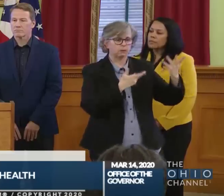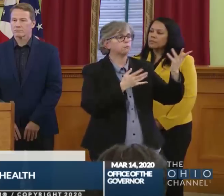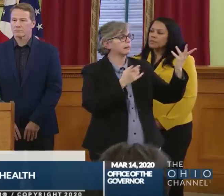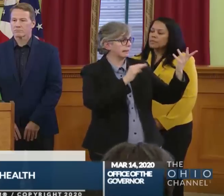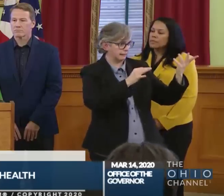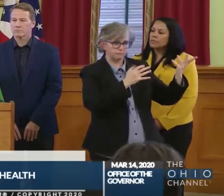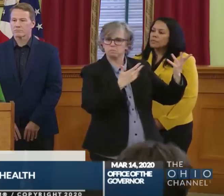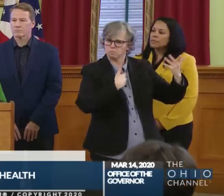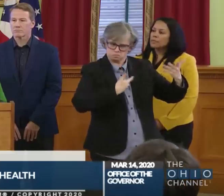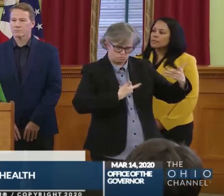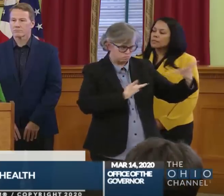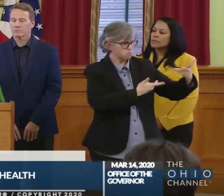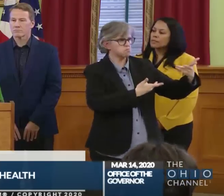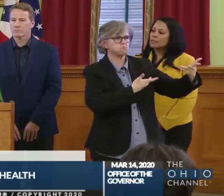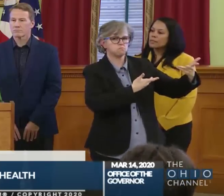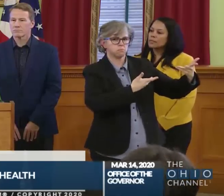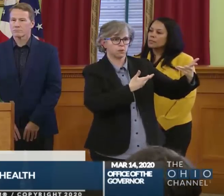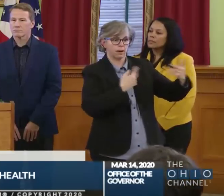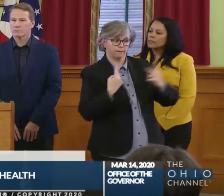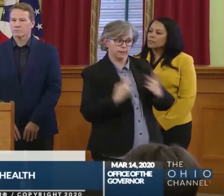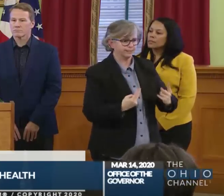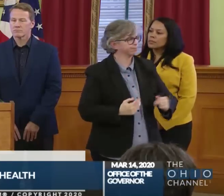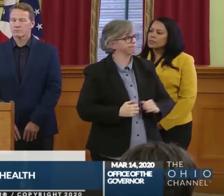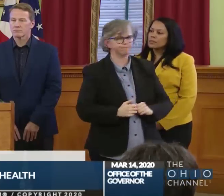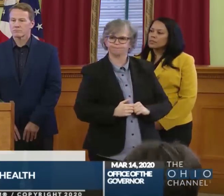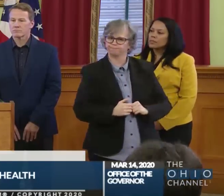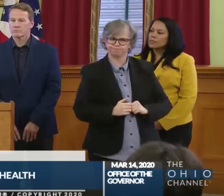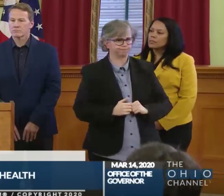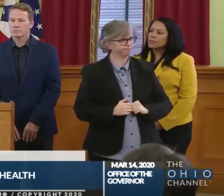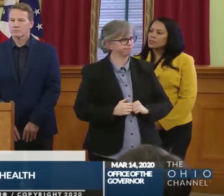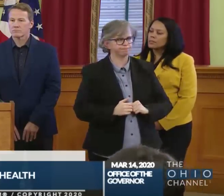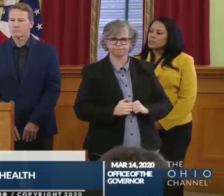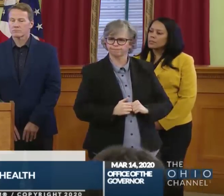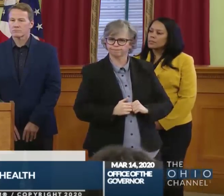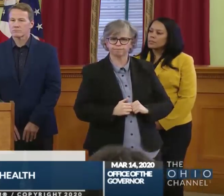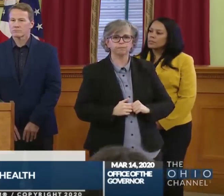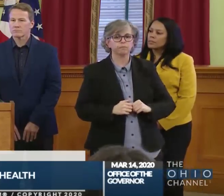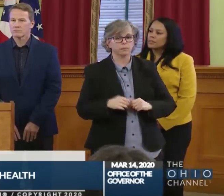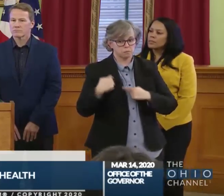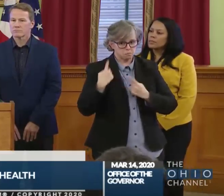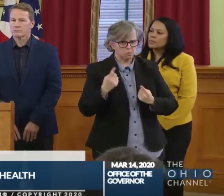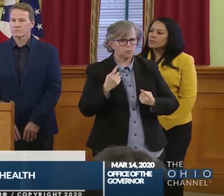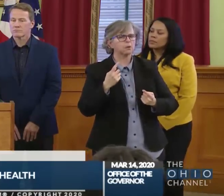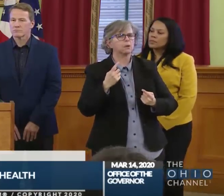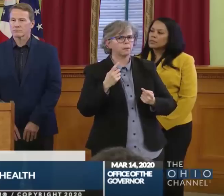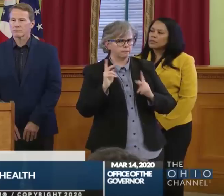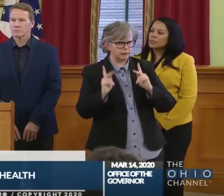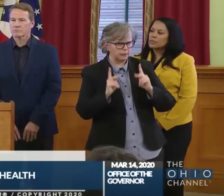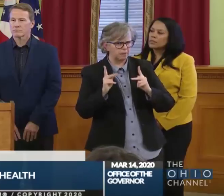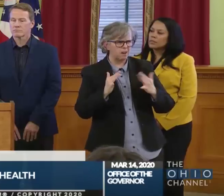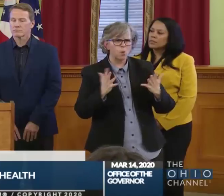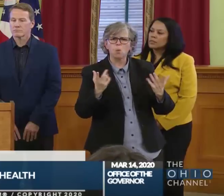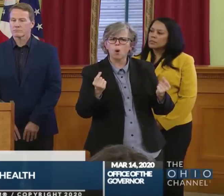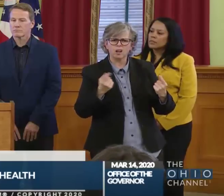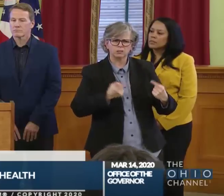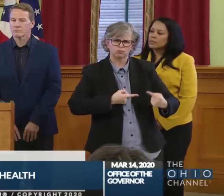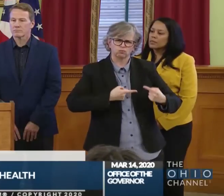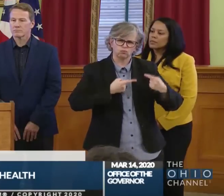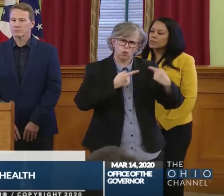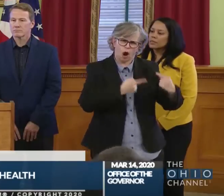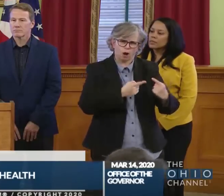look at this crisis and its impacts on those who struggle with substance use and mental health conditions, we want to announce the following